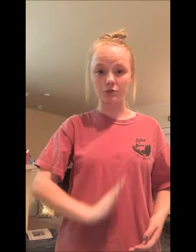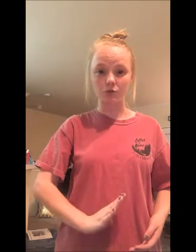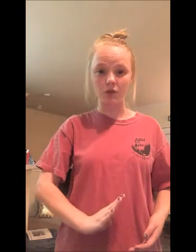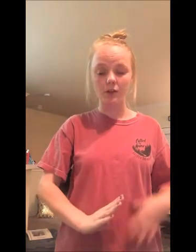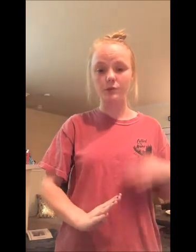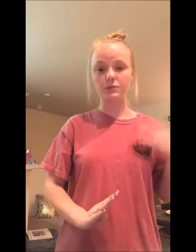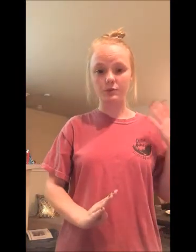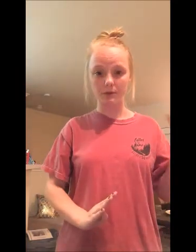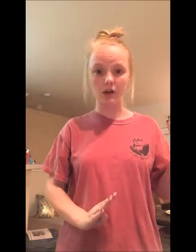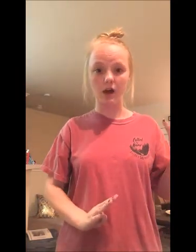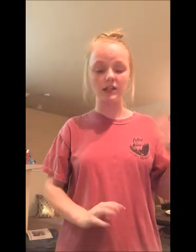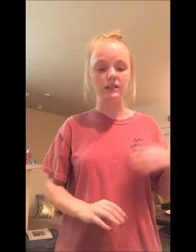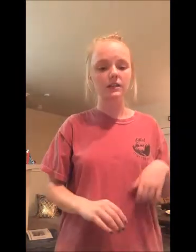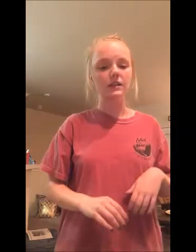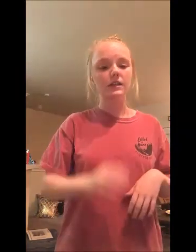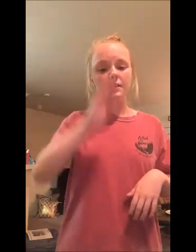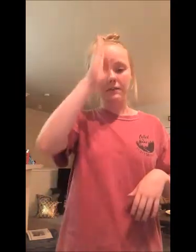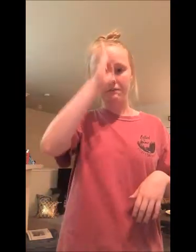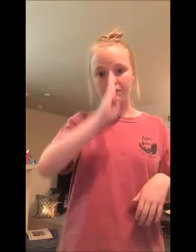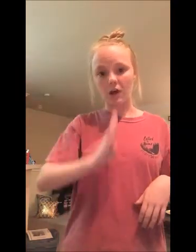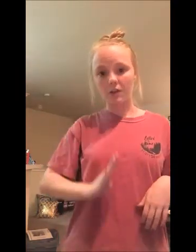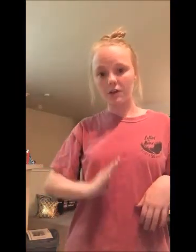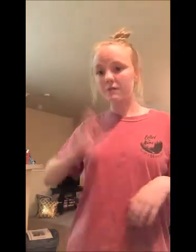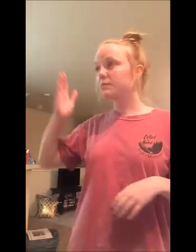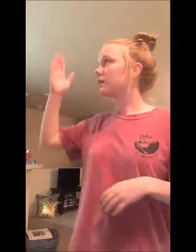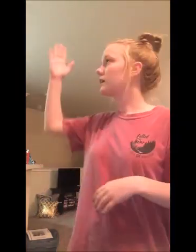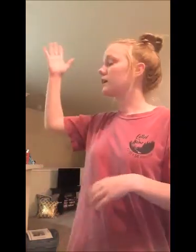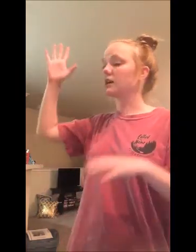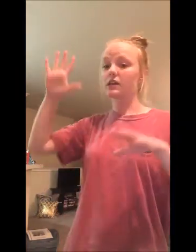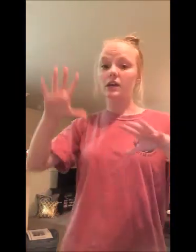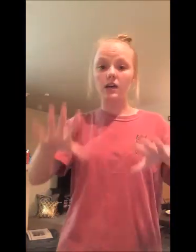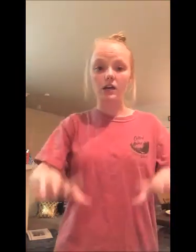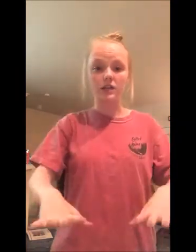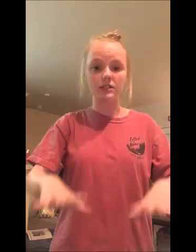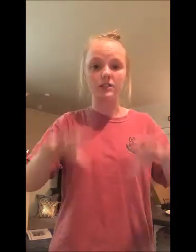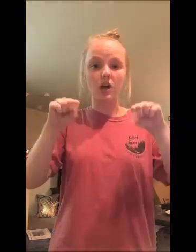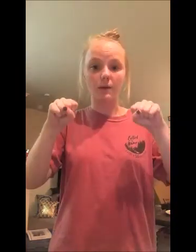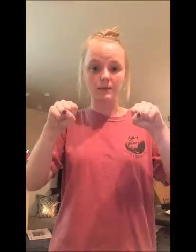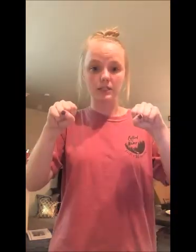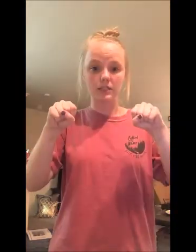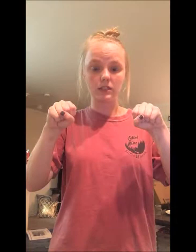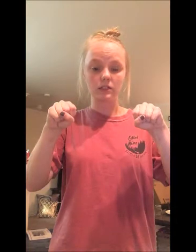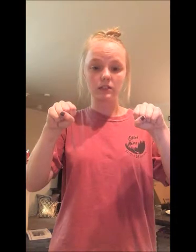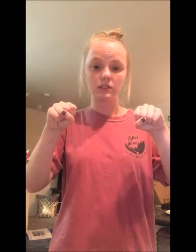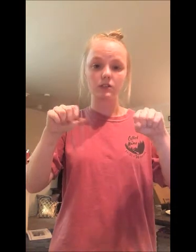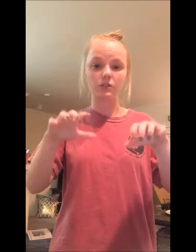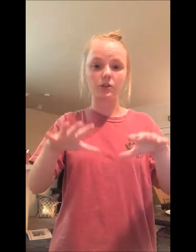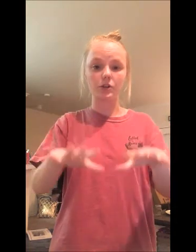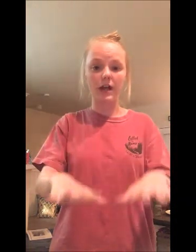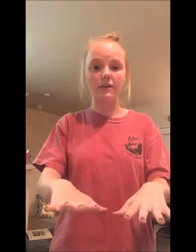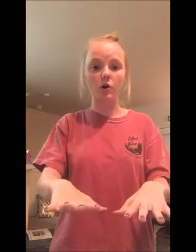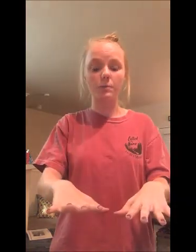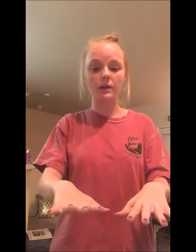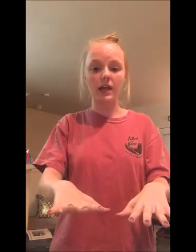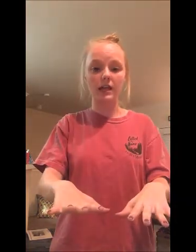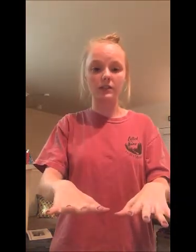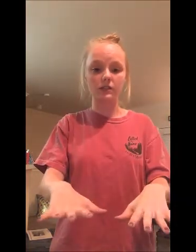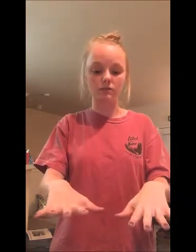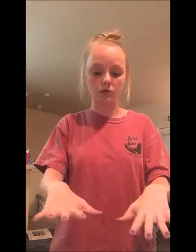spiritual father, which would be God. Father, he adopted. So you're going to have open hands